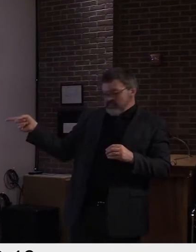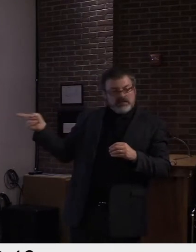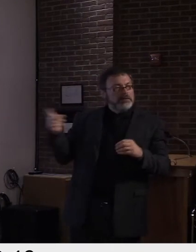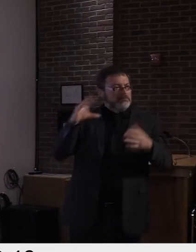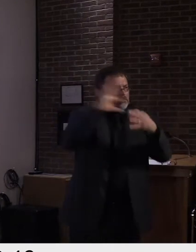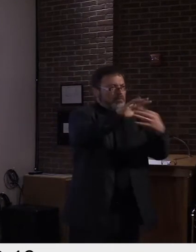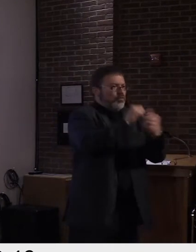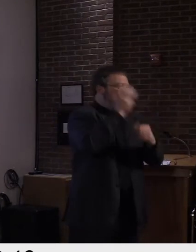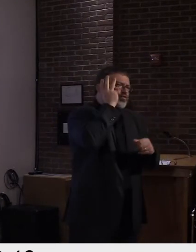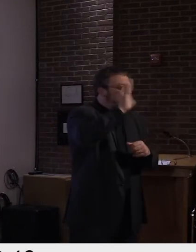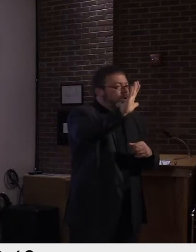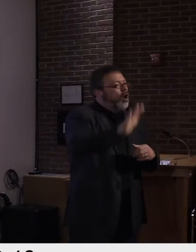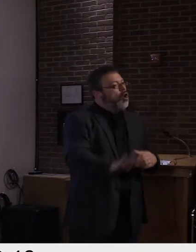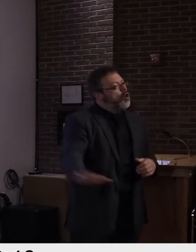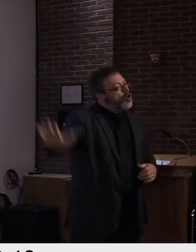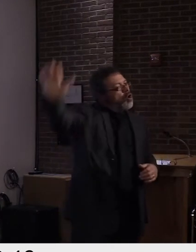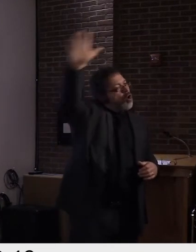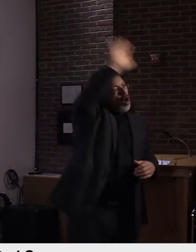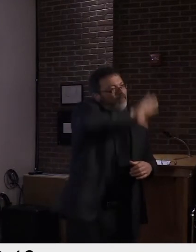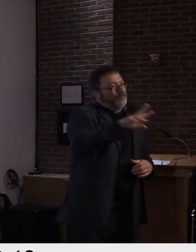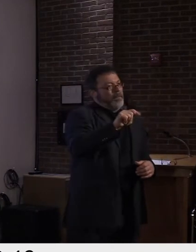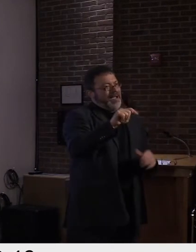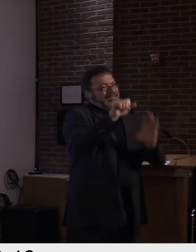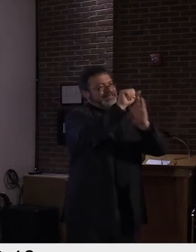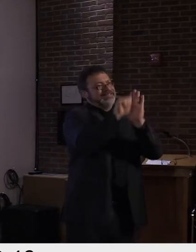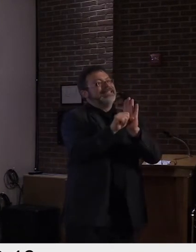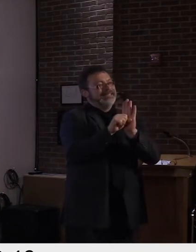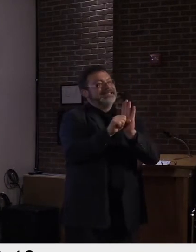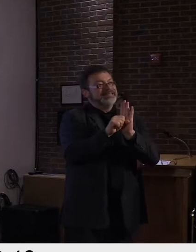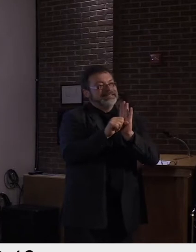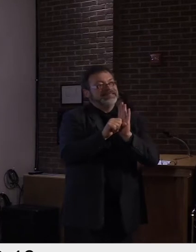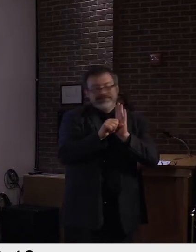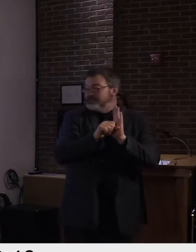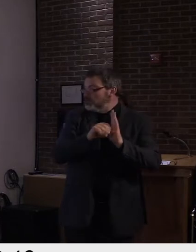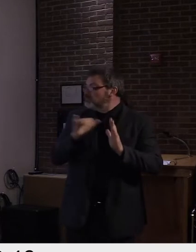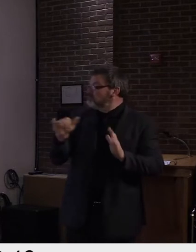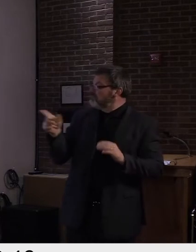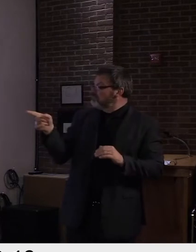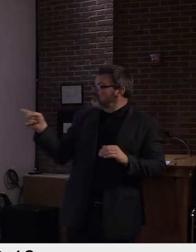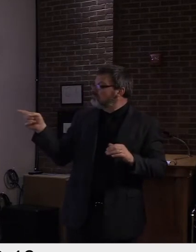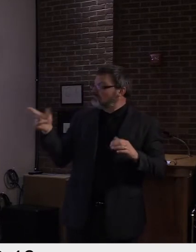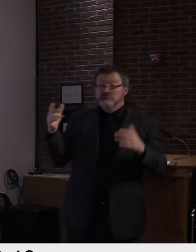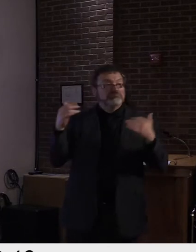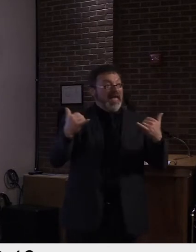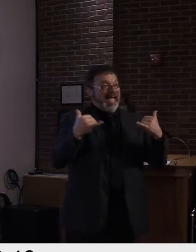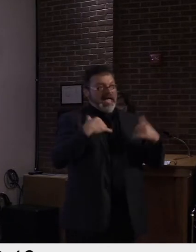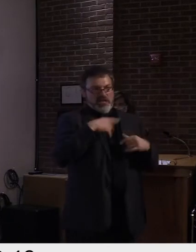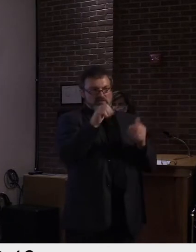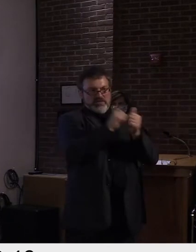finally, we'll just look at the final slide of the syndromic surveillance.